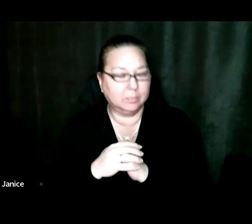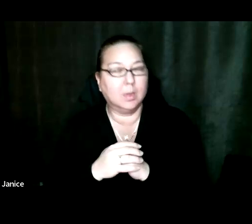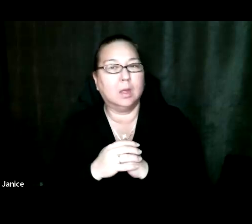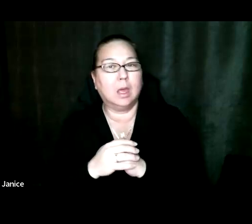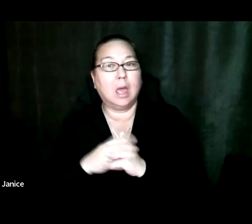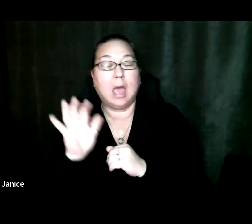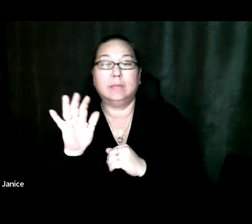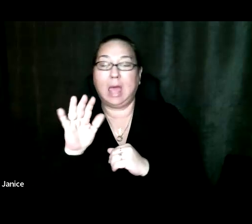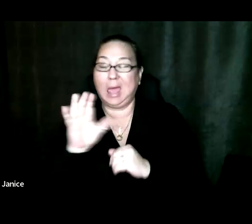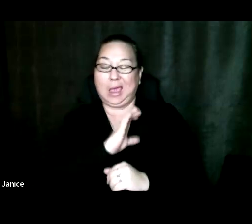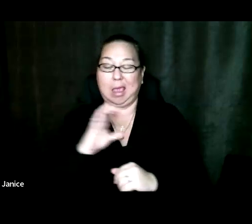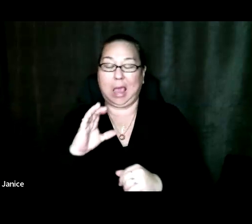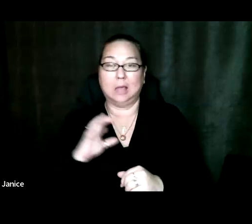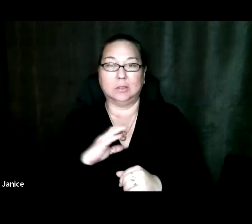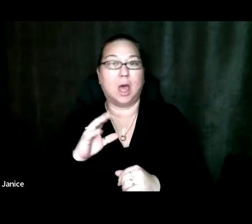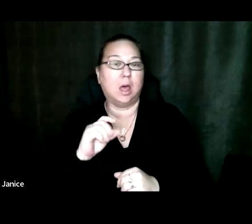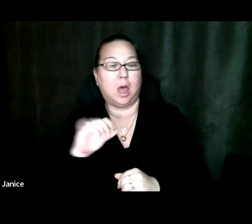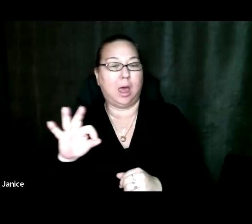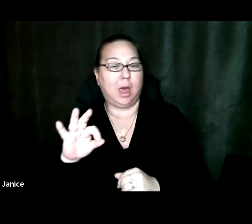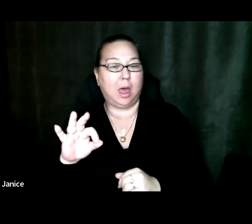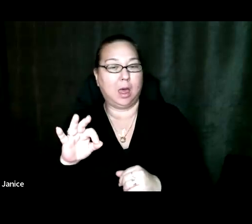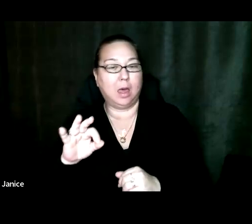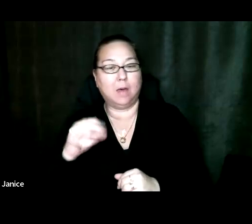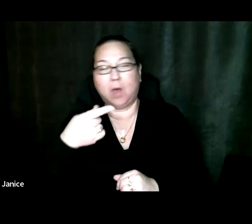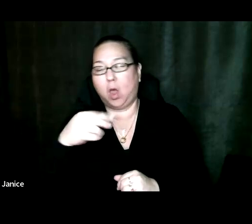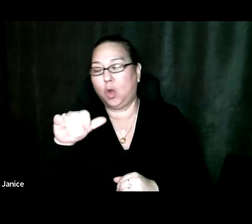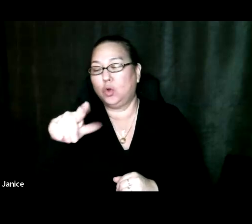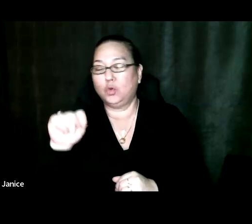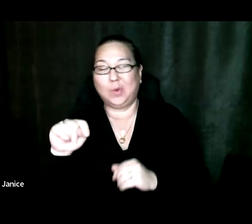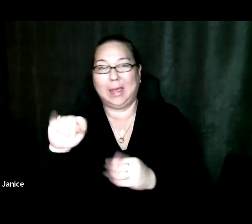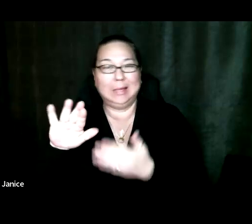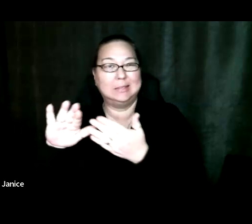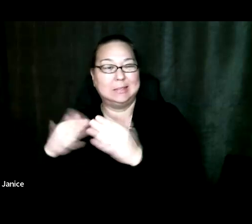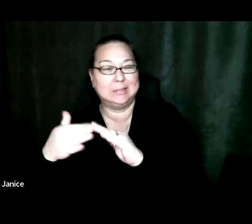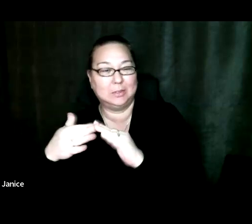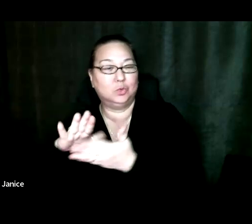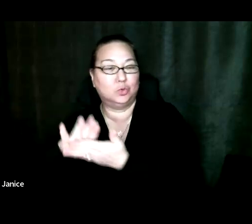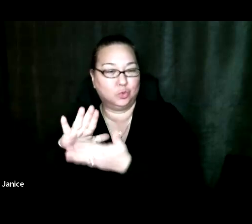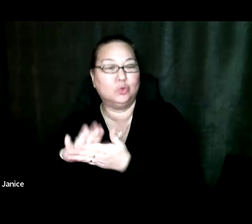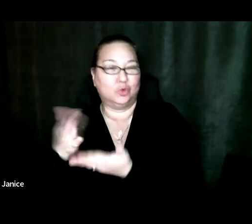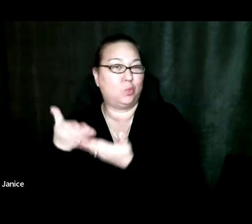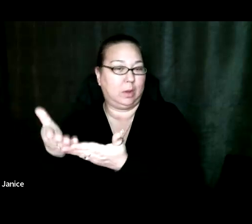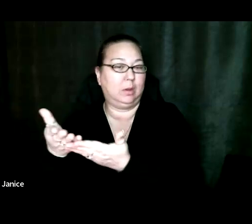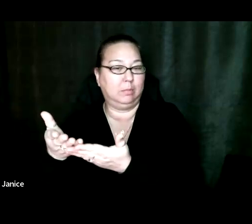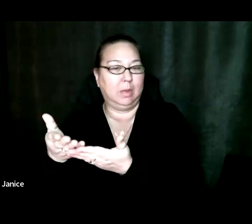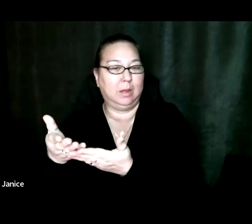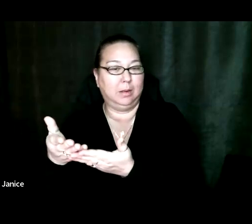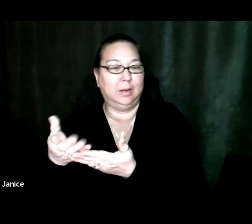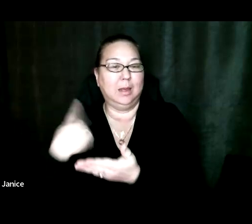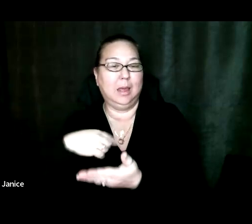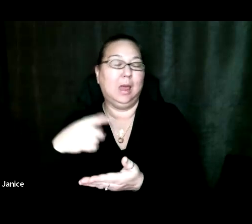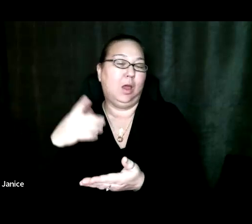Great City Schools recommended in their review, which was September 2022. So, we